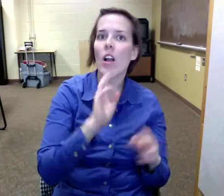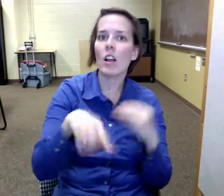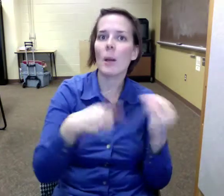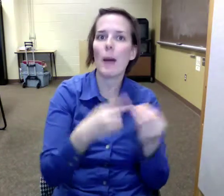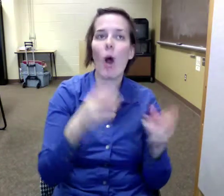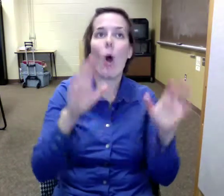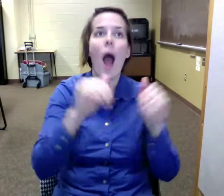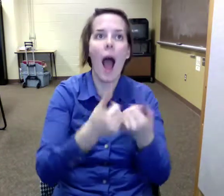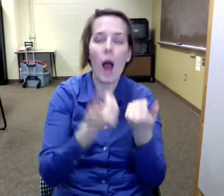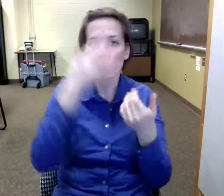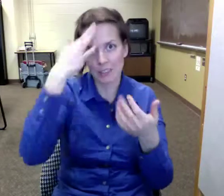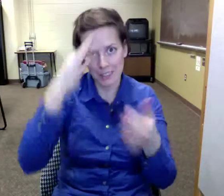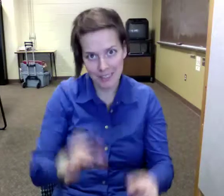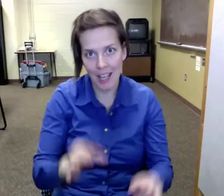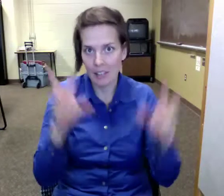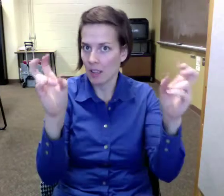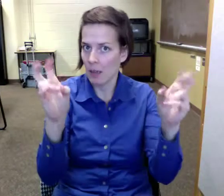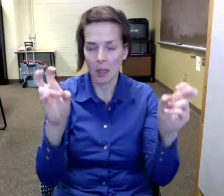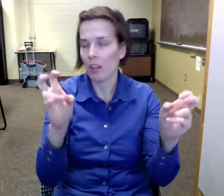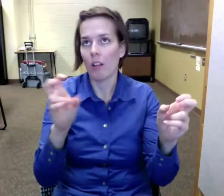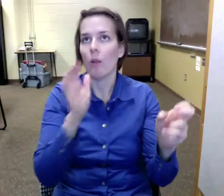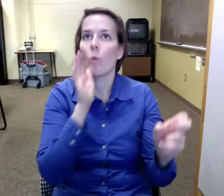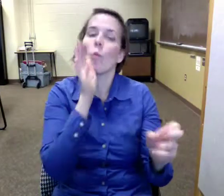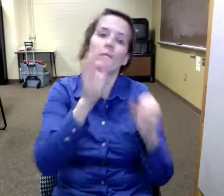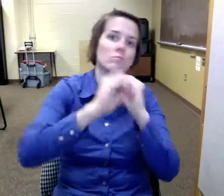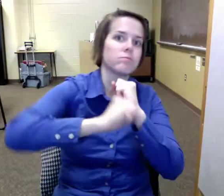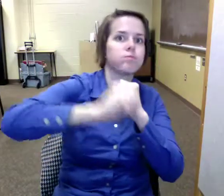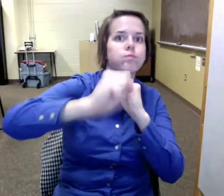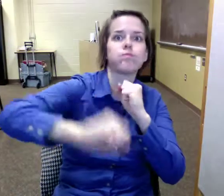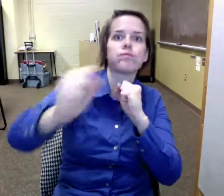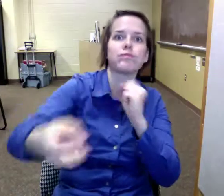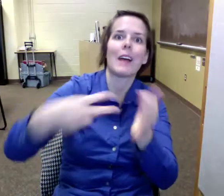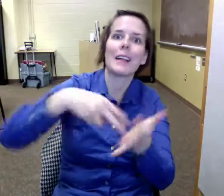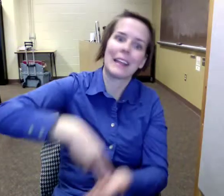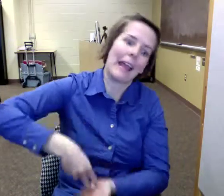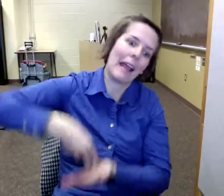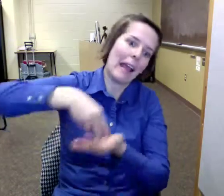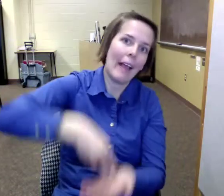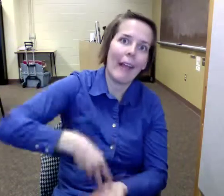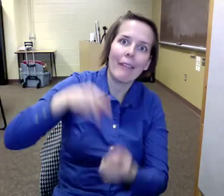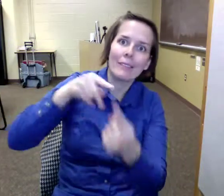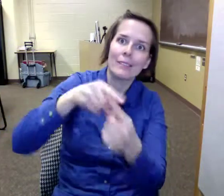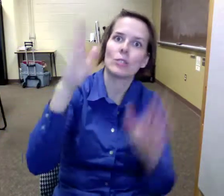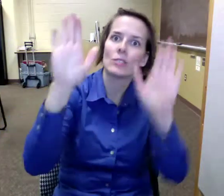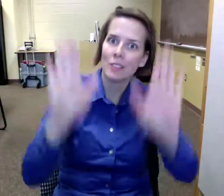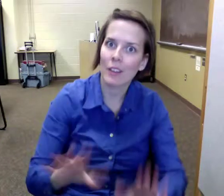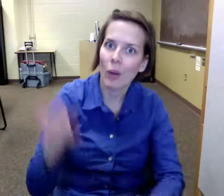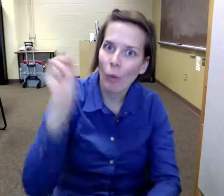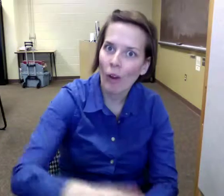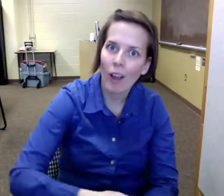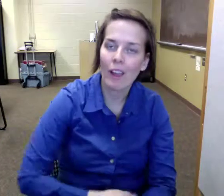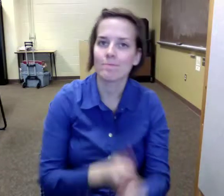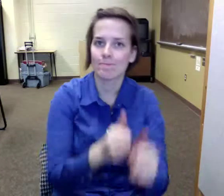So I'm just going to assume that the topic, the subject, has been decided upon by each of you. Now, have any of you been asked to write a research paper